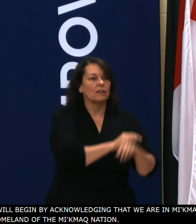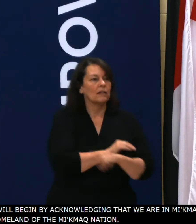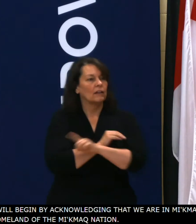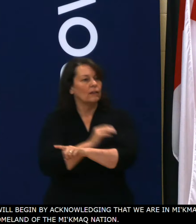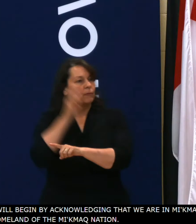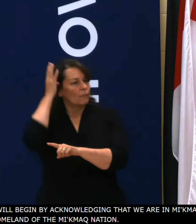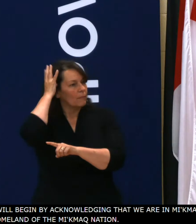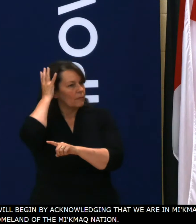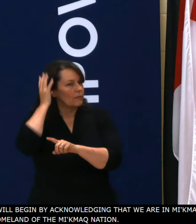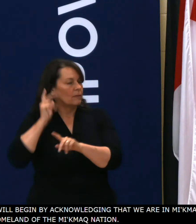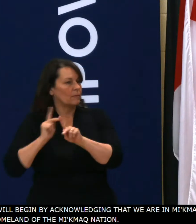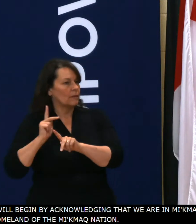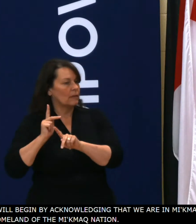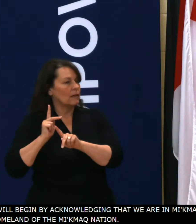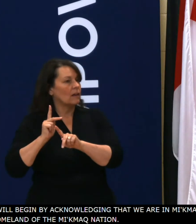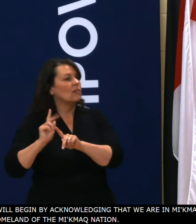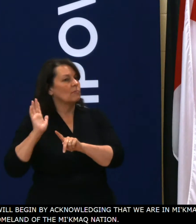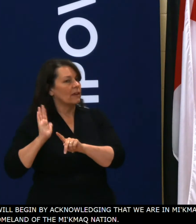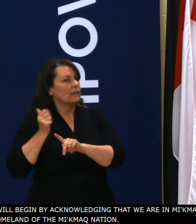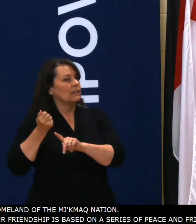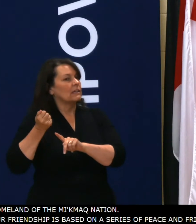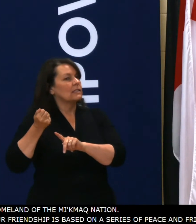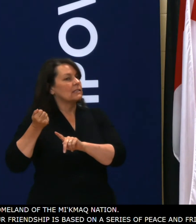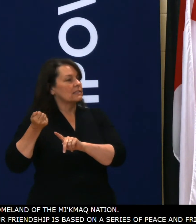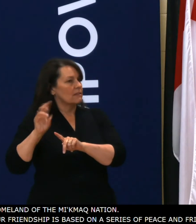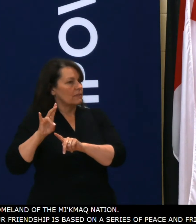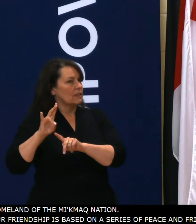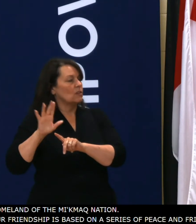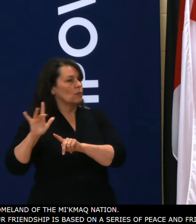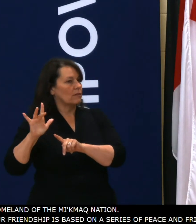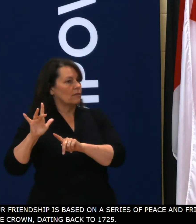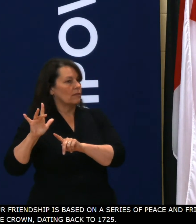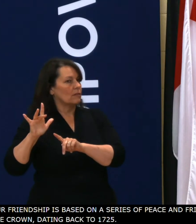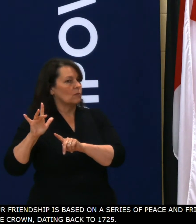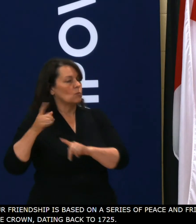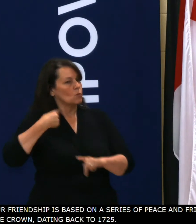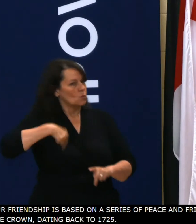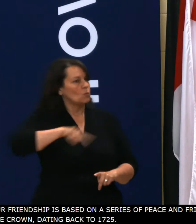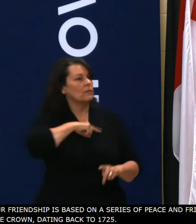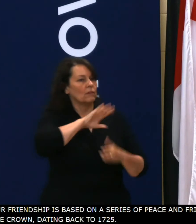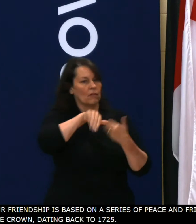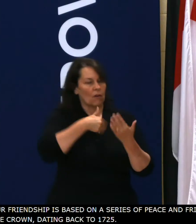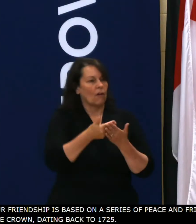1725. In Nova Scotia, we recognize that we are all treaty people.